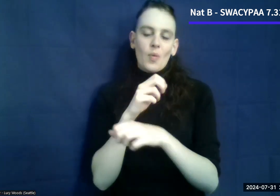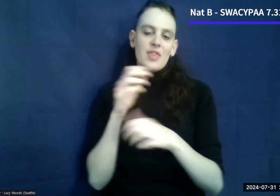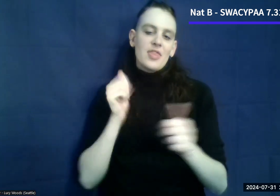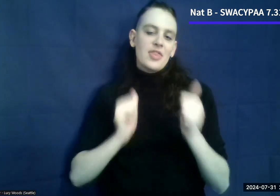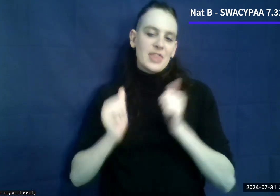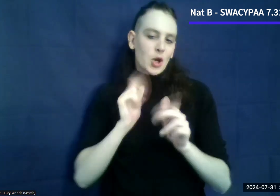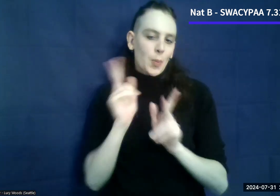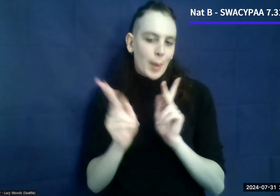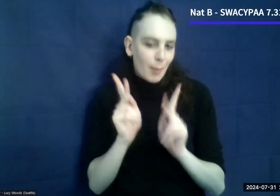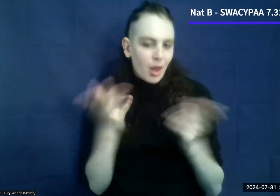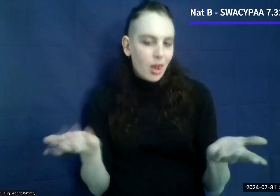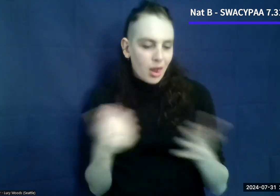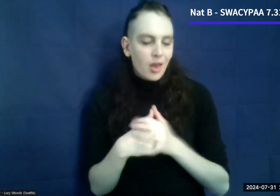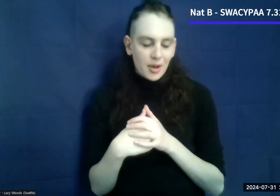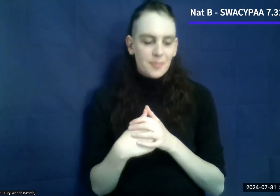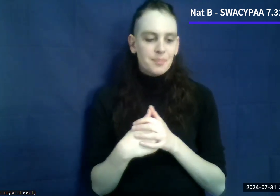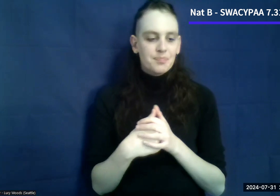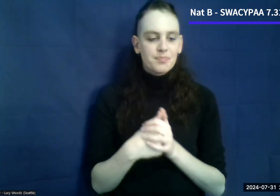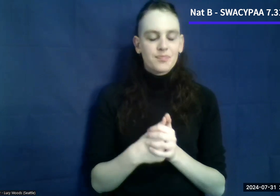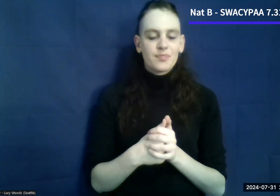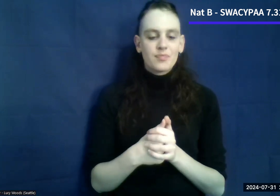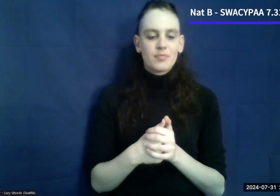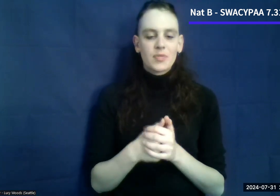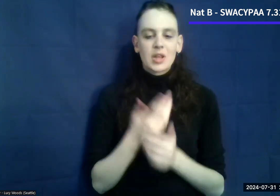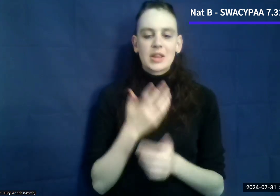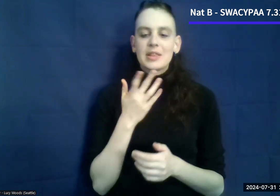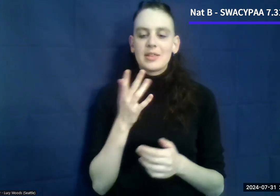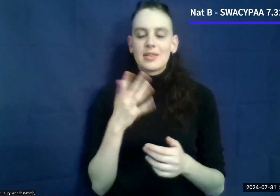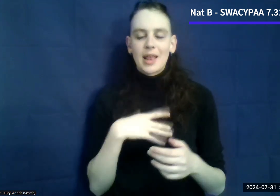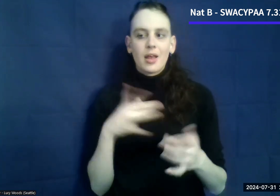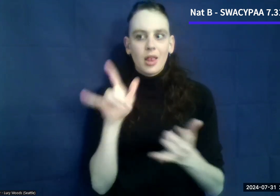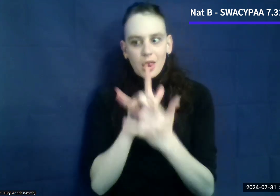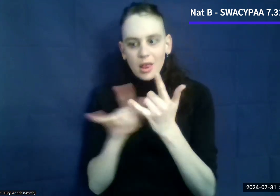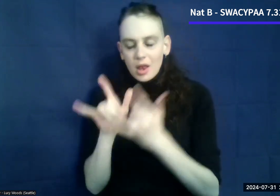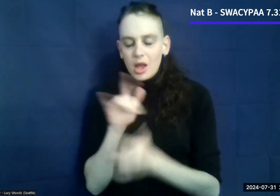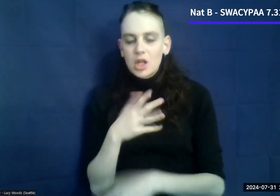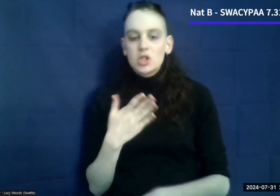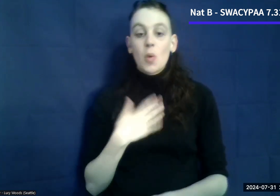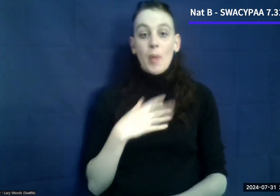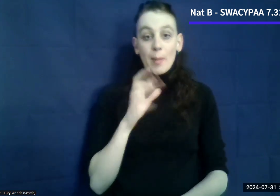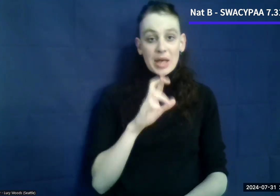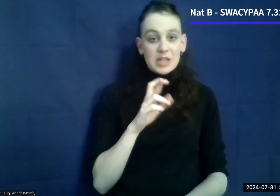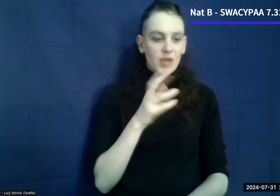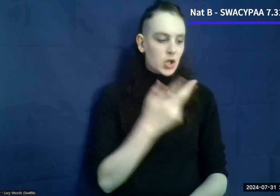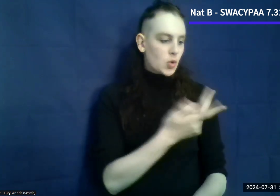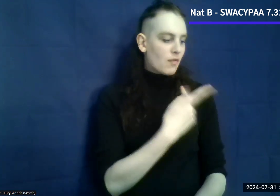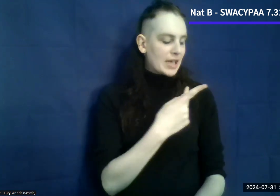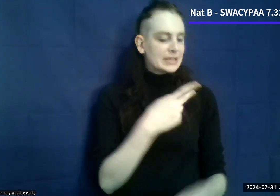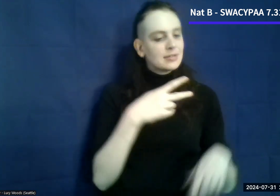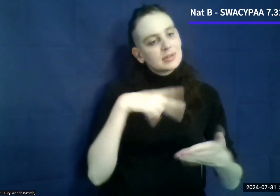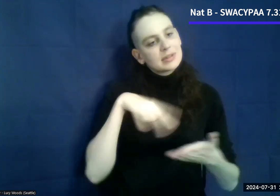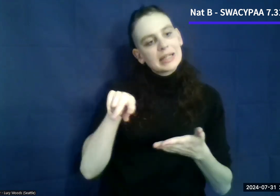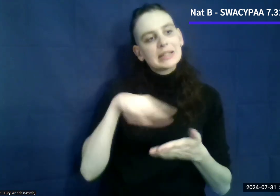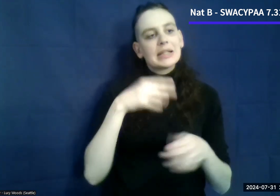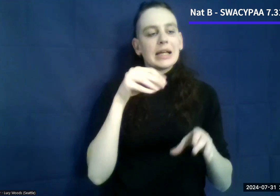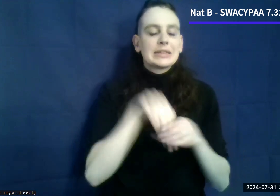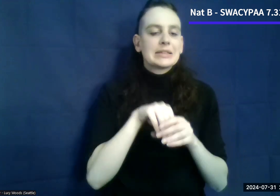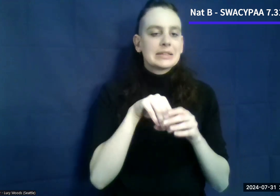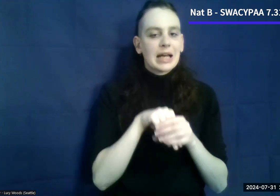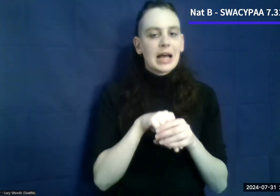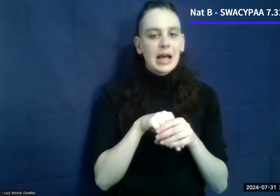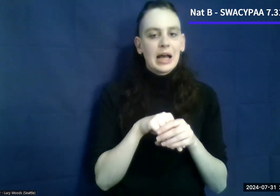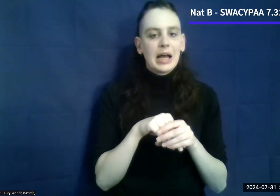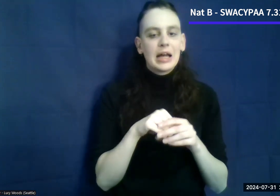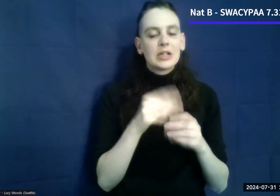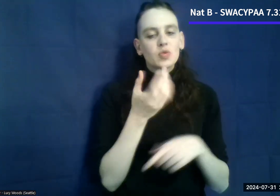people. And my best friend and I were inside and we were dancing around like sugar plum fairies to the Christmas music, right? And then like every time